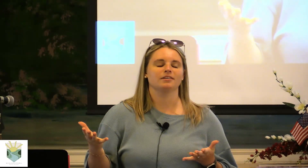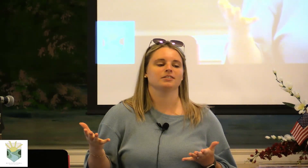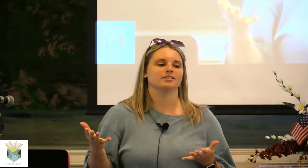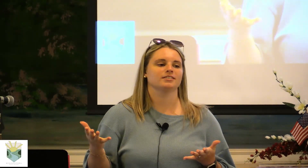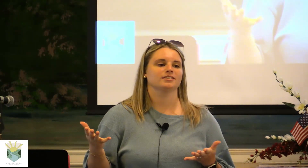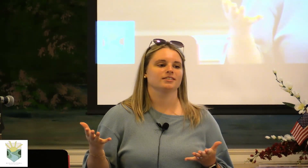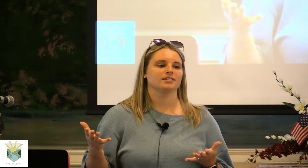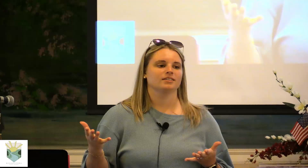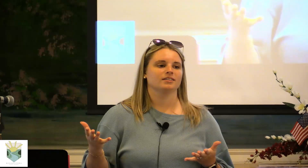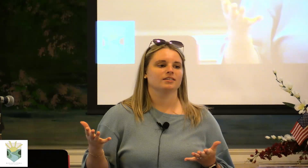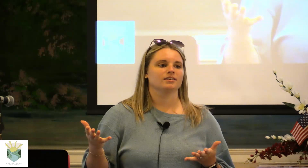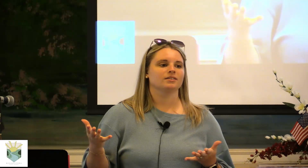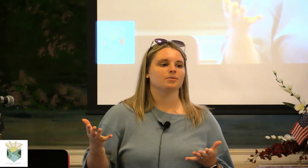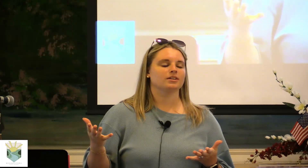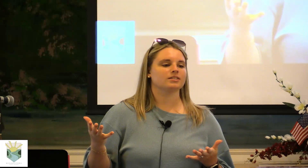letters. What is it?